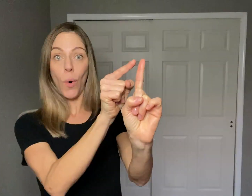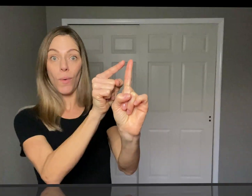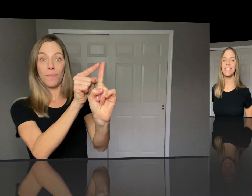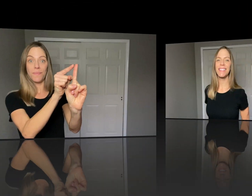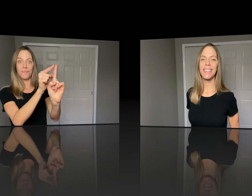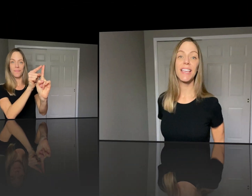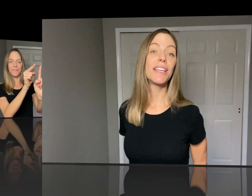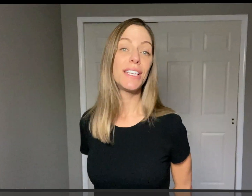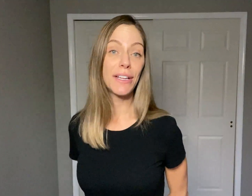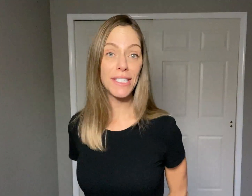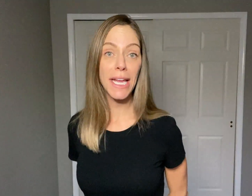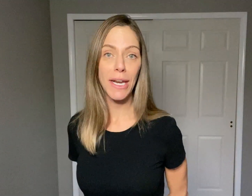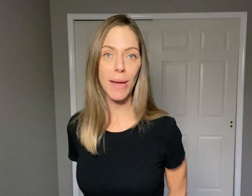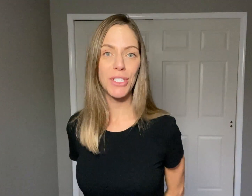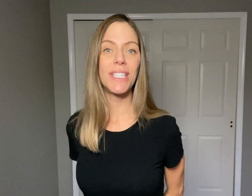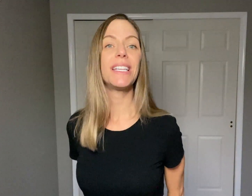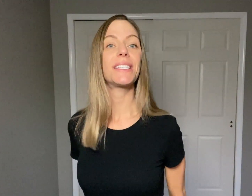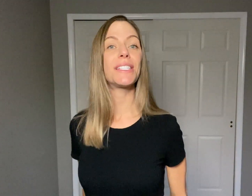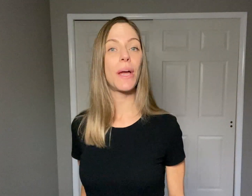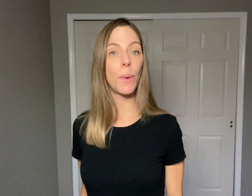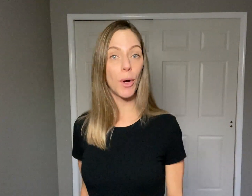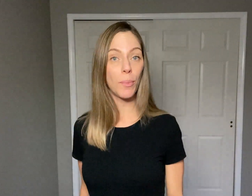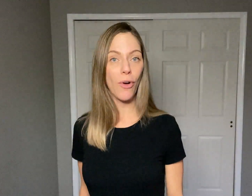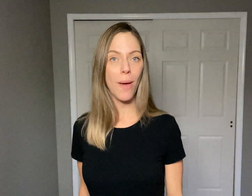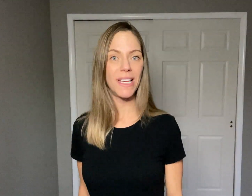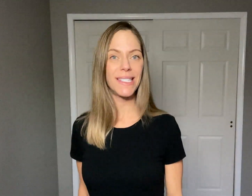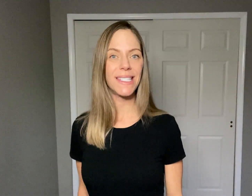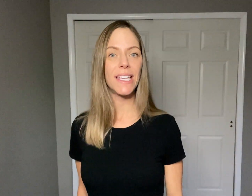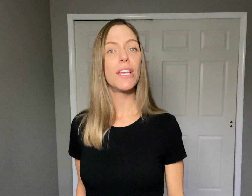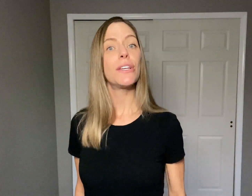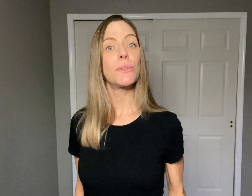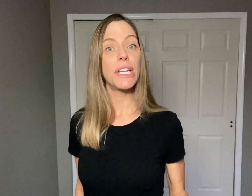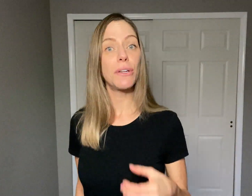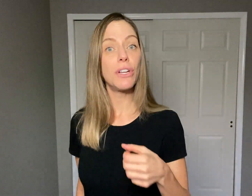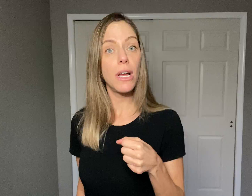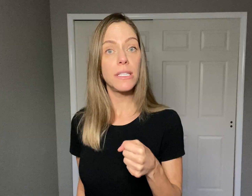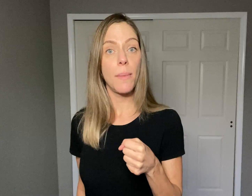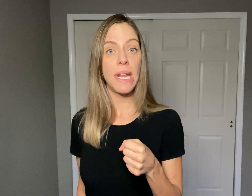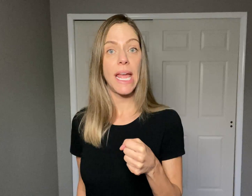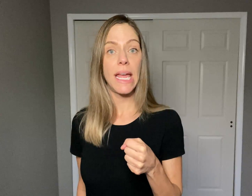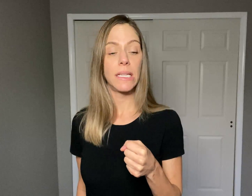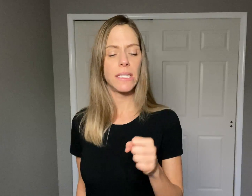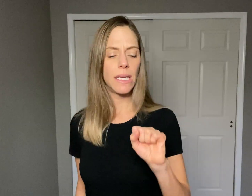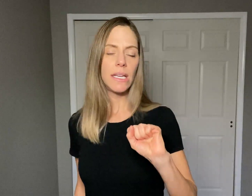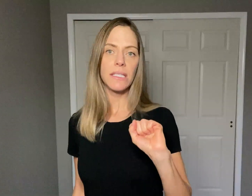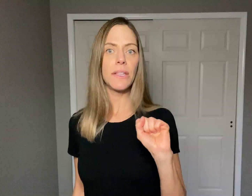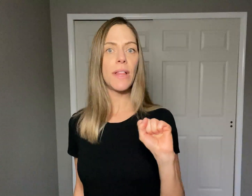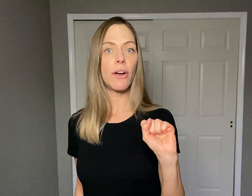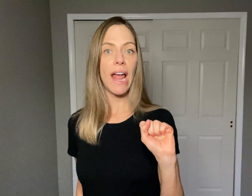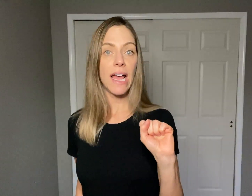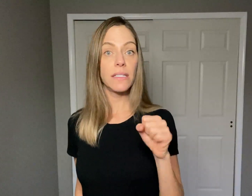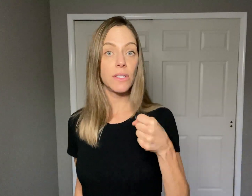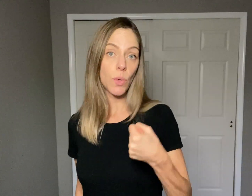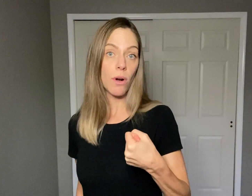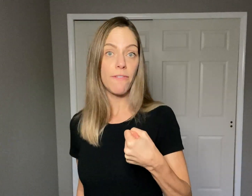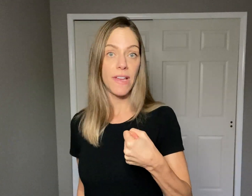Goal. Now your second option is to sign the word promise. So take your non-dominant hand to the letter S or a